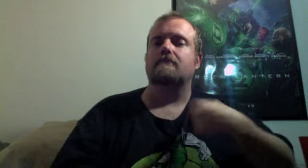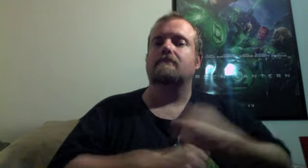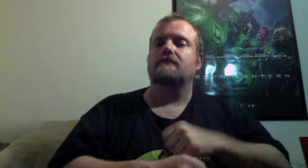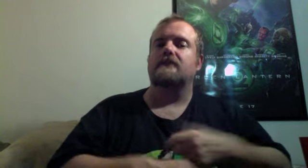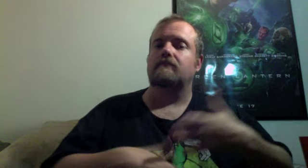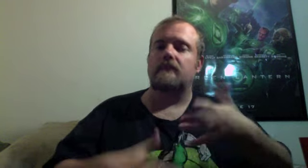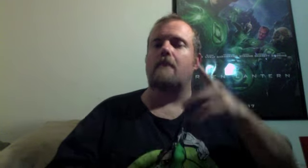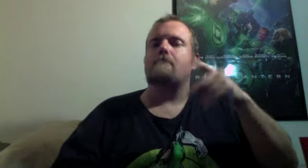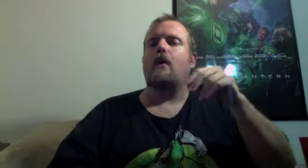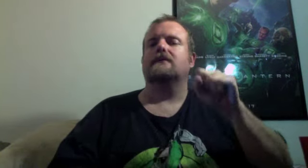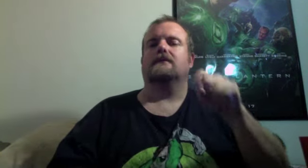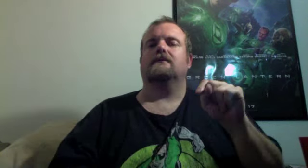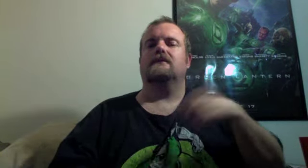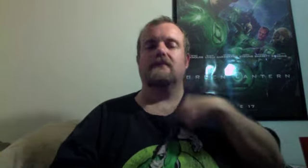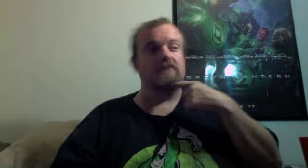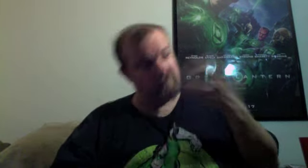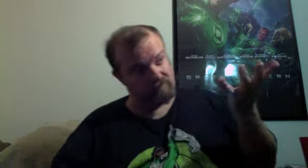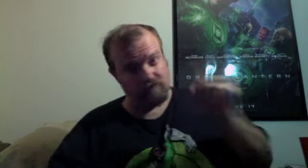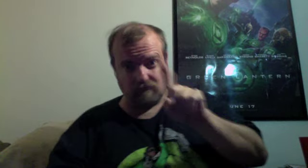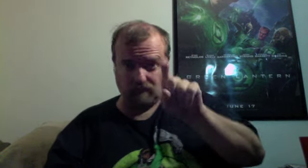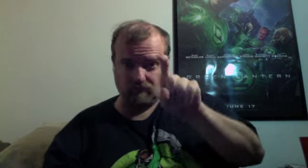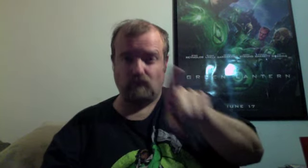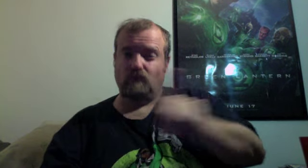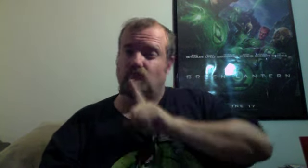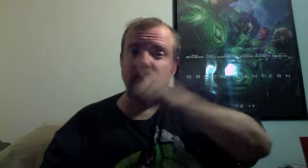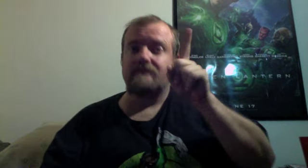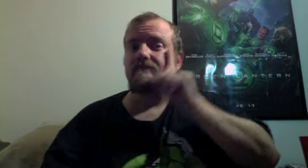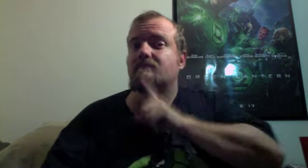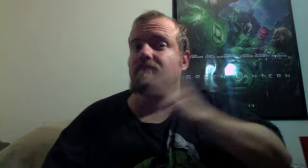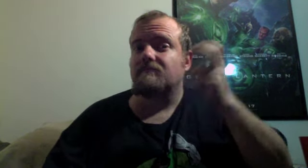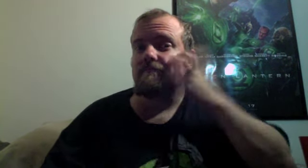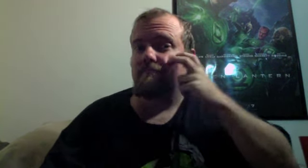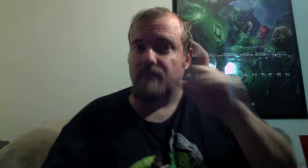What we're doing is pushing the boundaries of all that's real and possible.